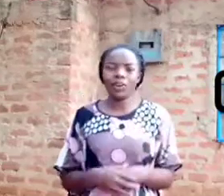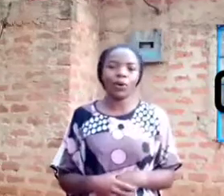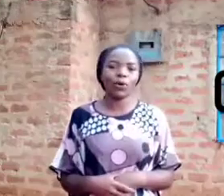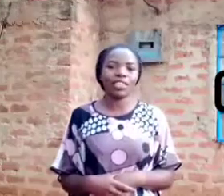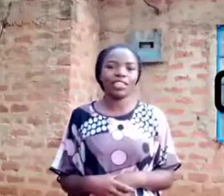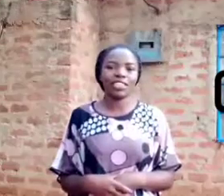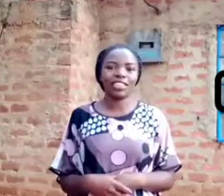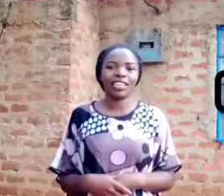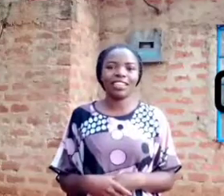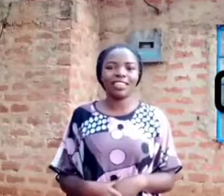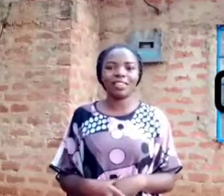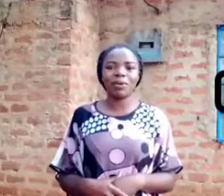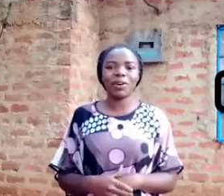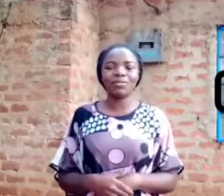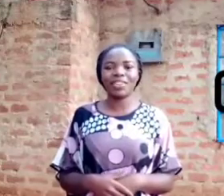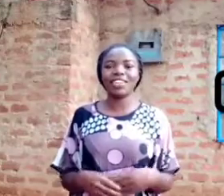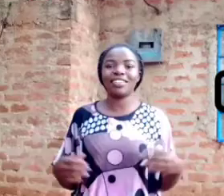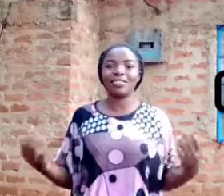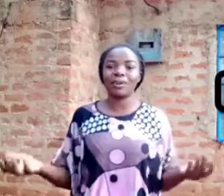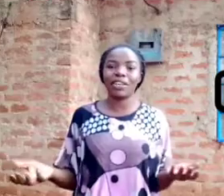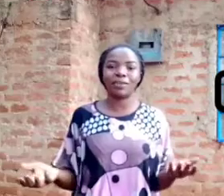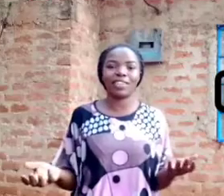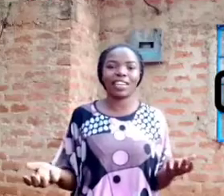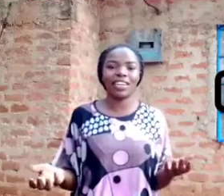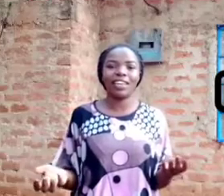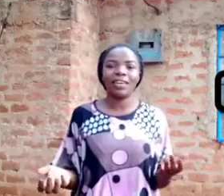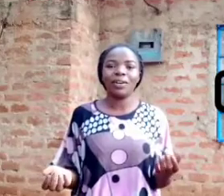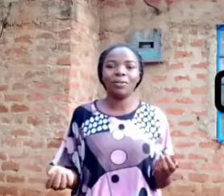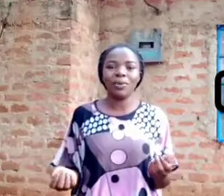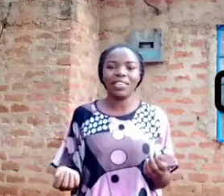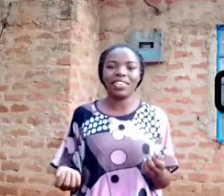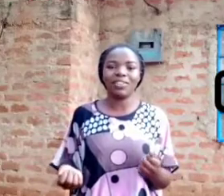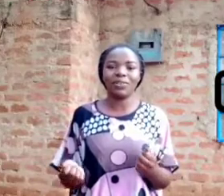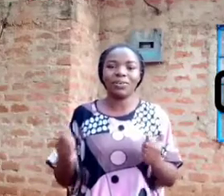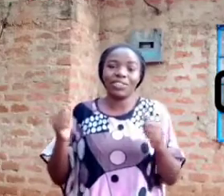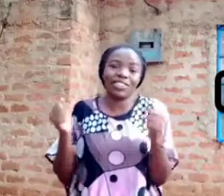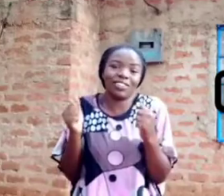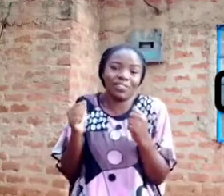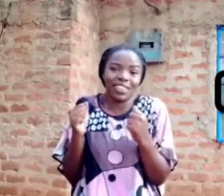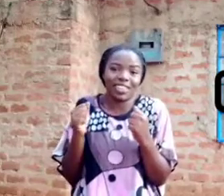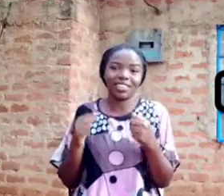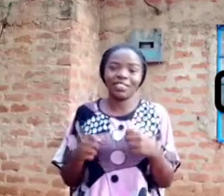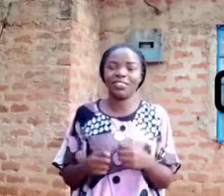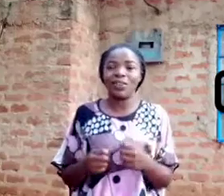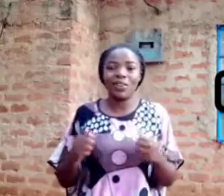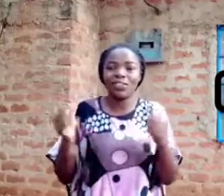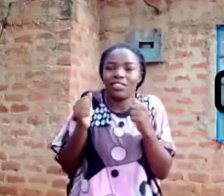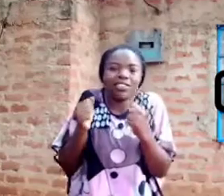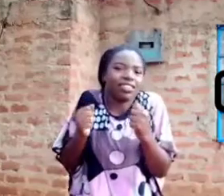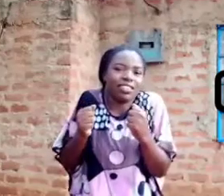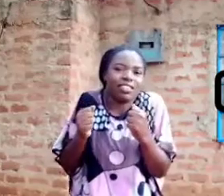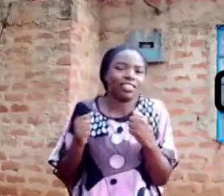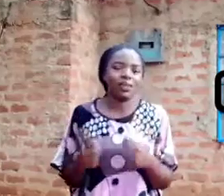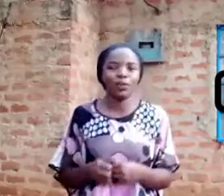cold. This is because when it is cold outside, we tend to shiver. So, cold,